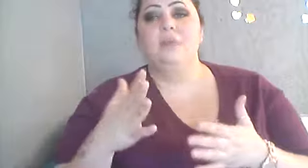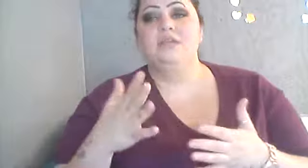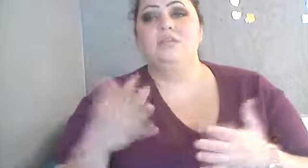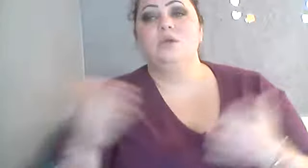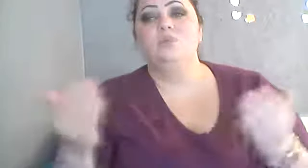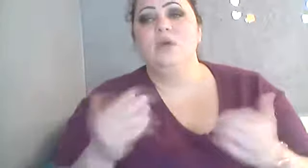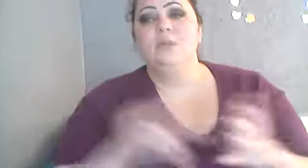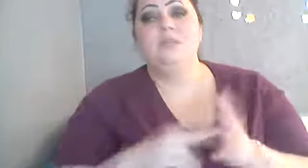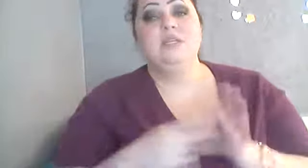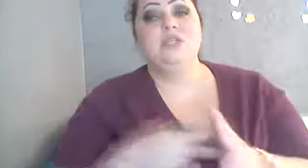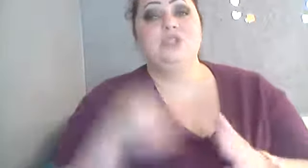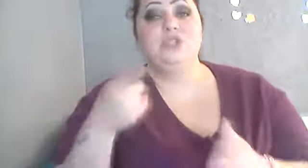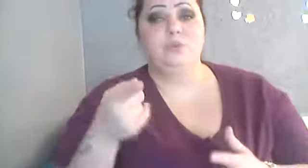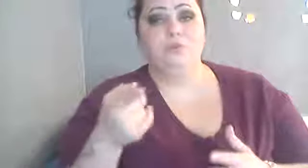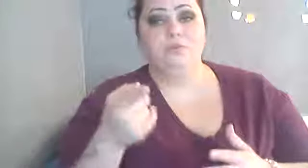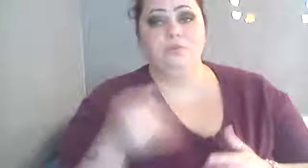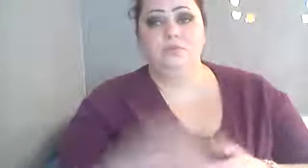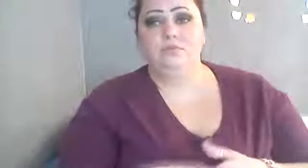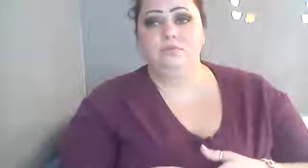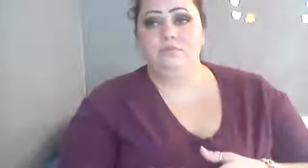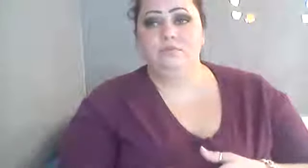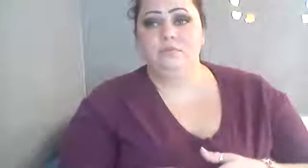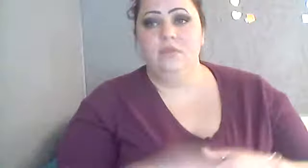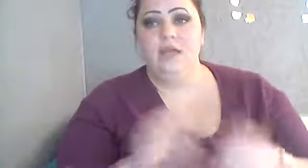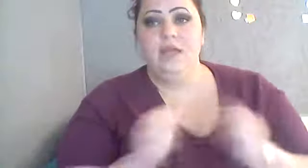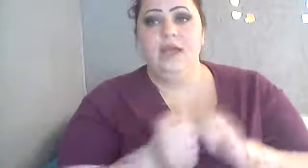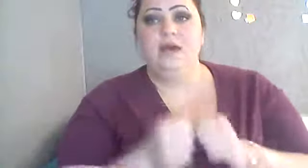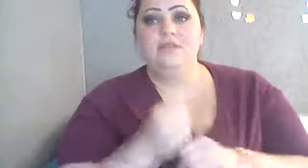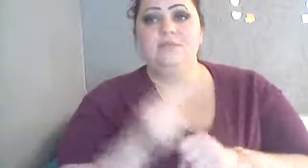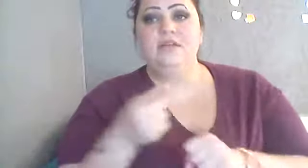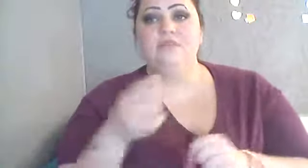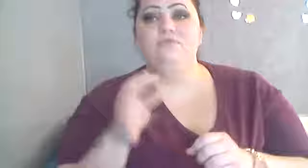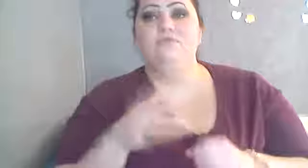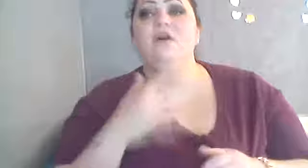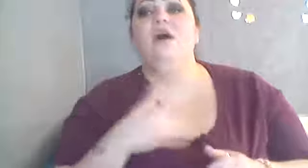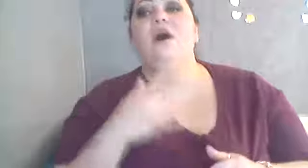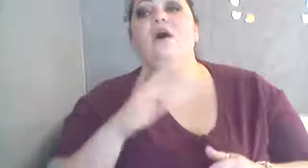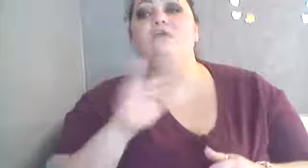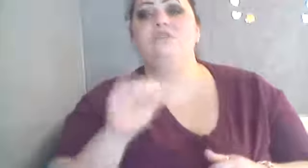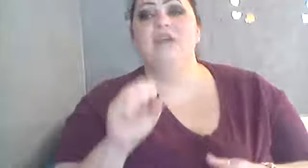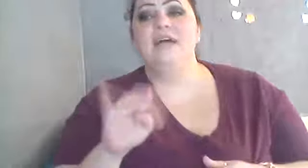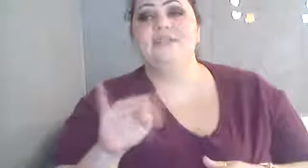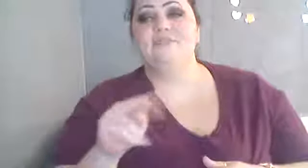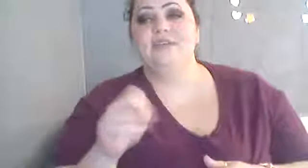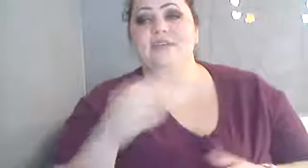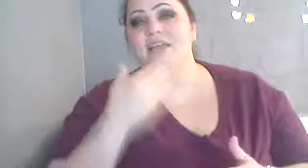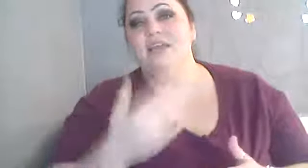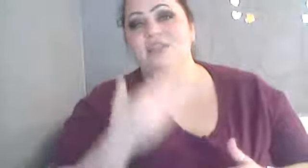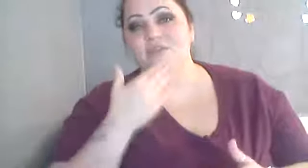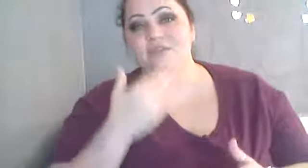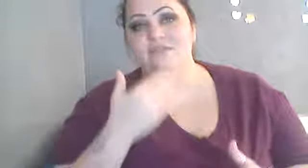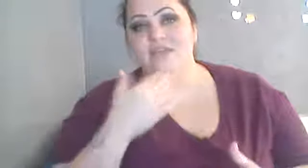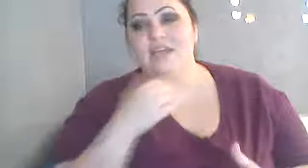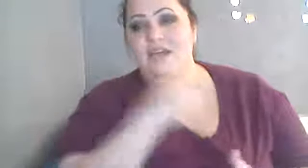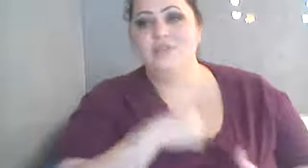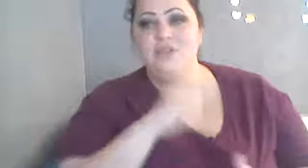based on what it means to you. How does it make you feel? Oh, Jasmine. Thank you, Tiffany. I'm